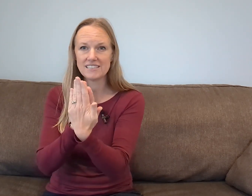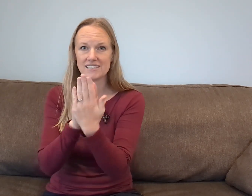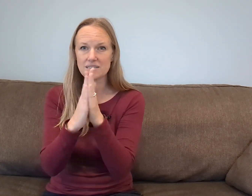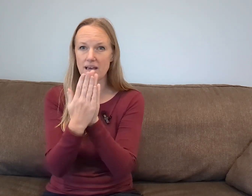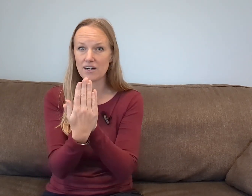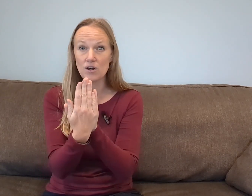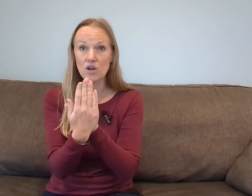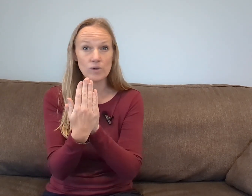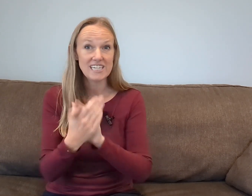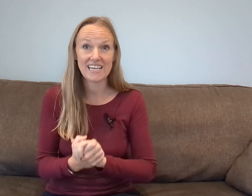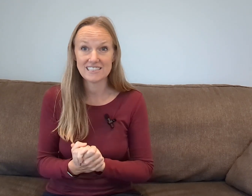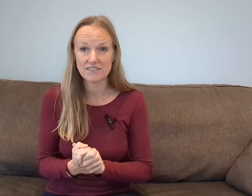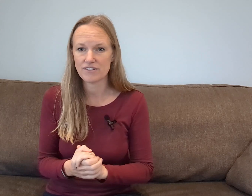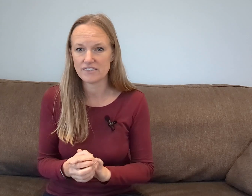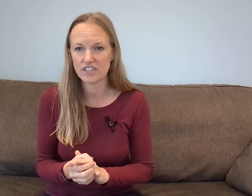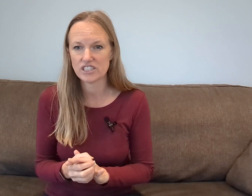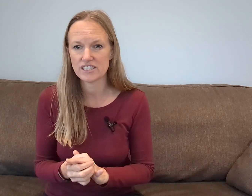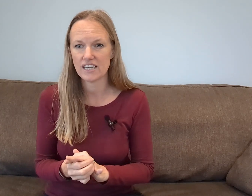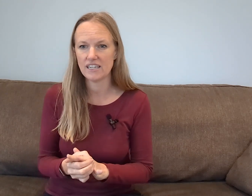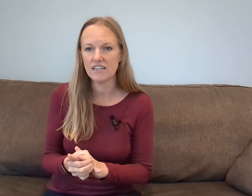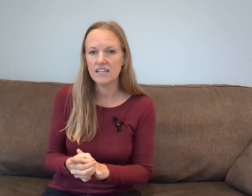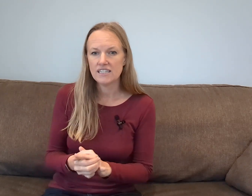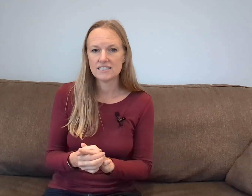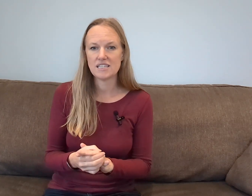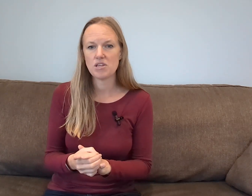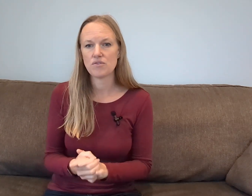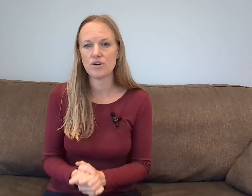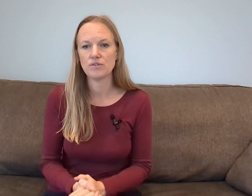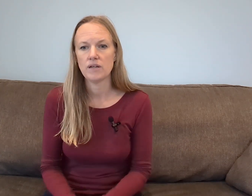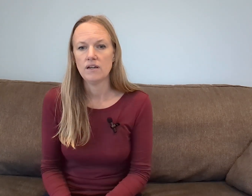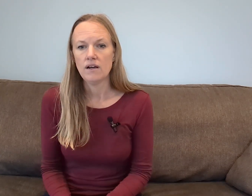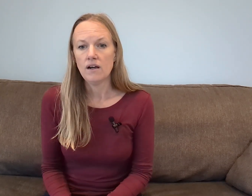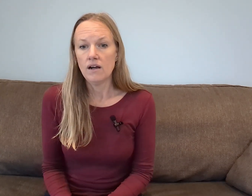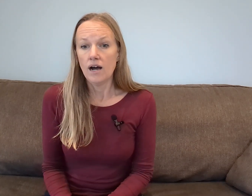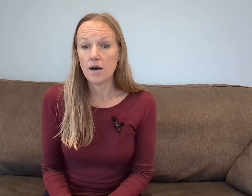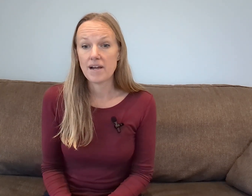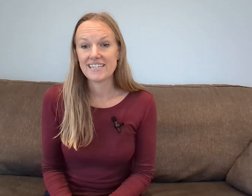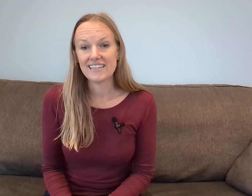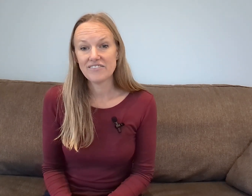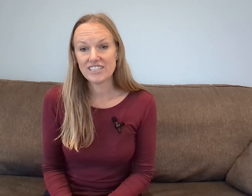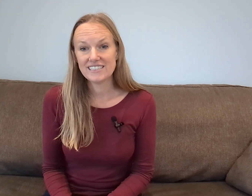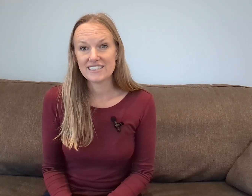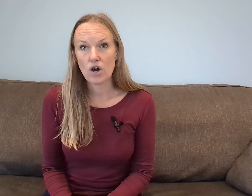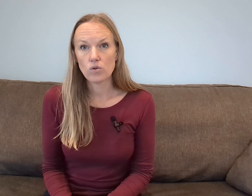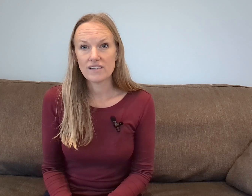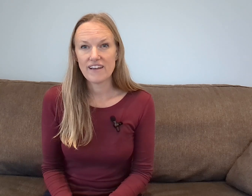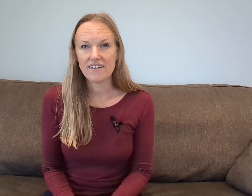it doesn't matter which hand is in front first, okay? To see me through. My deliverance is only found in